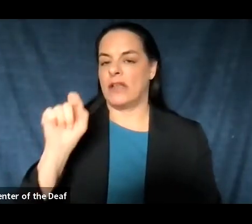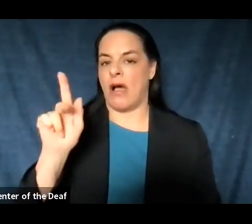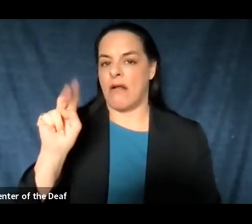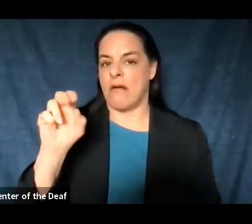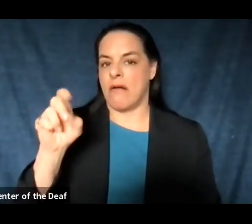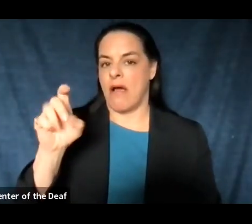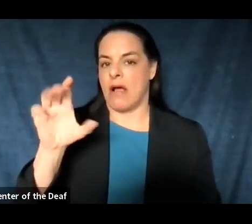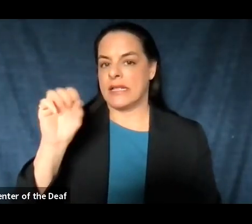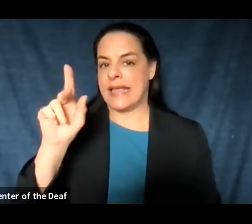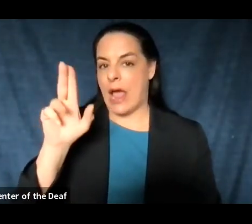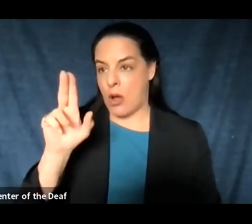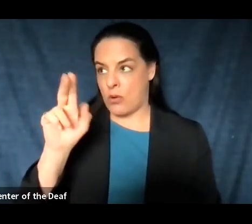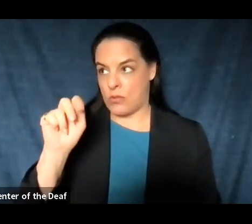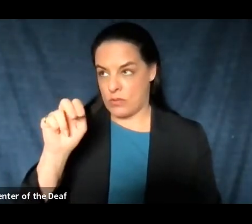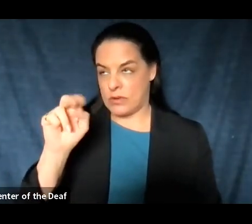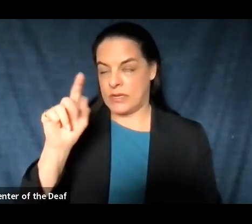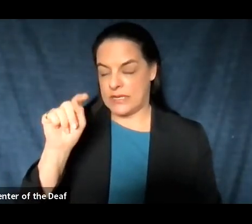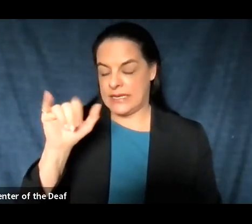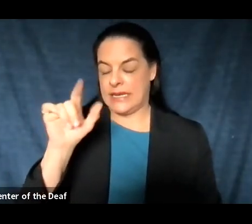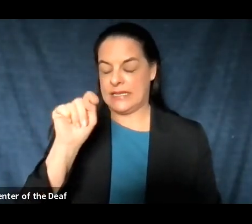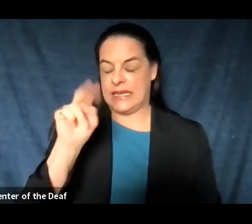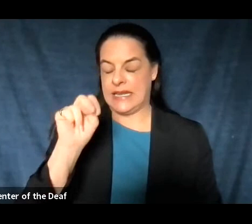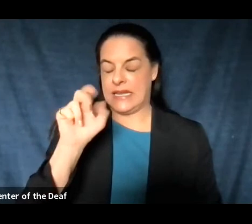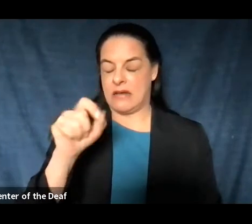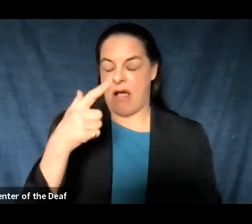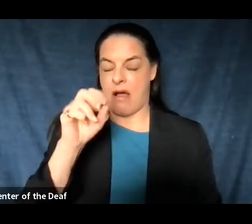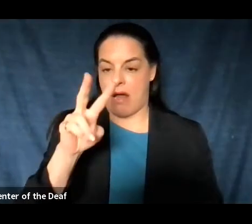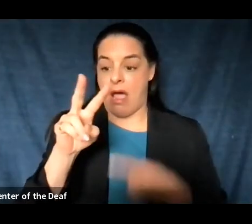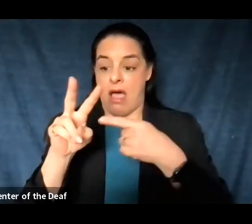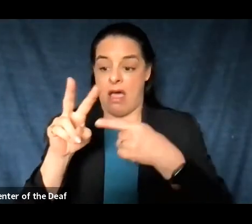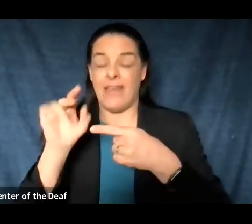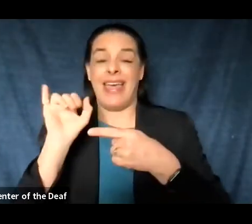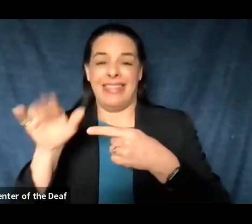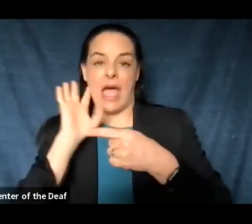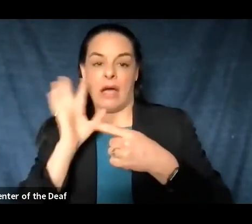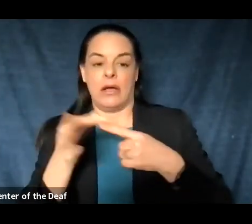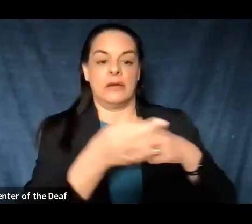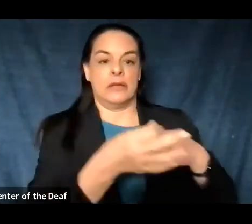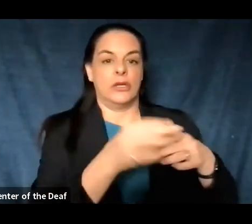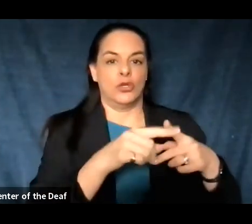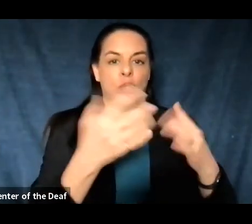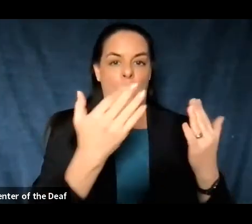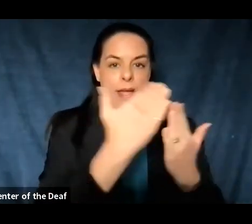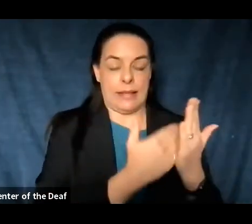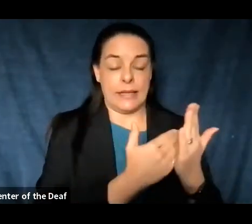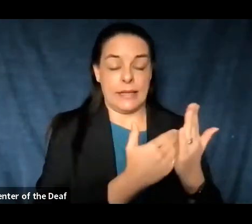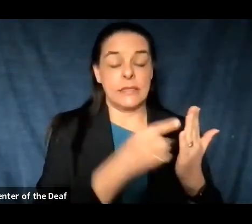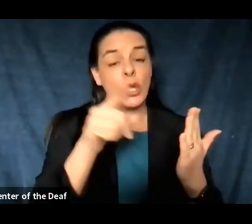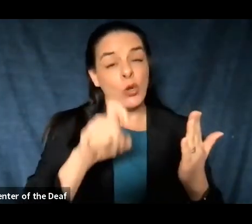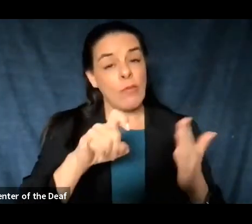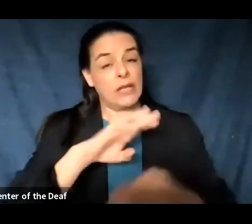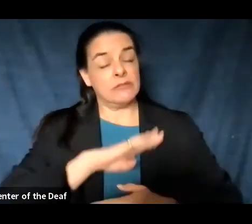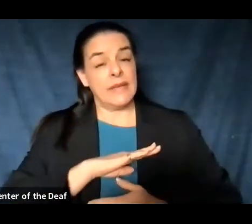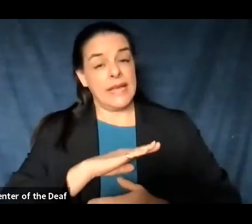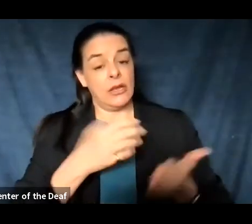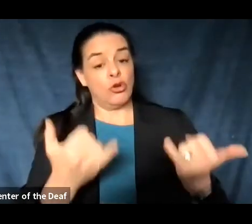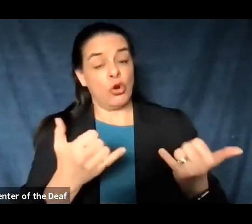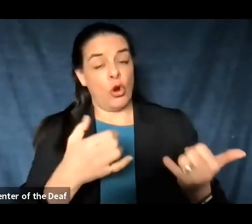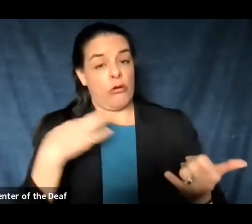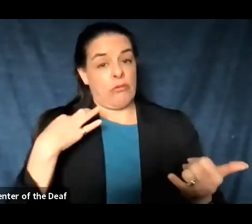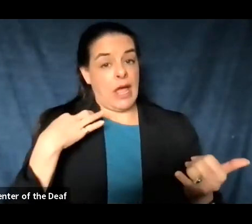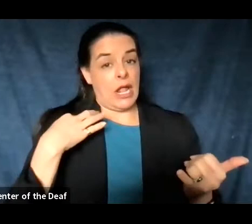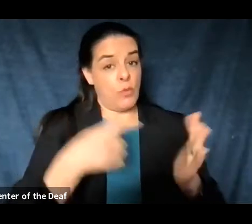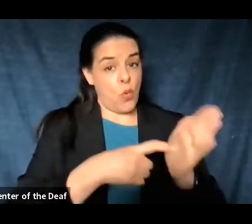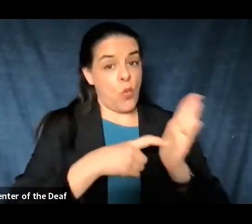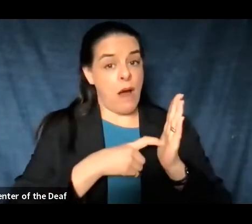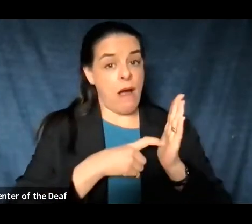covid.knoxcountytn.gov, that will take you to the wait list. You must meet current eligibility requirements to sign up. That